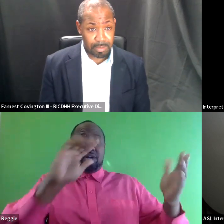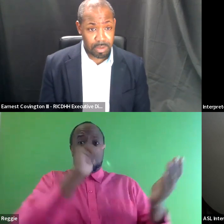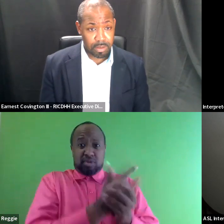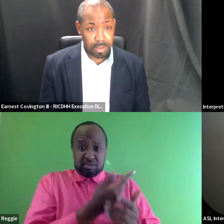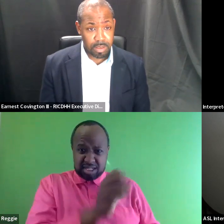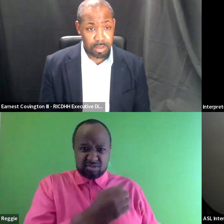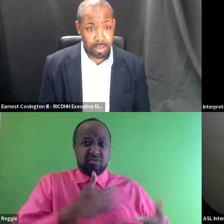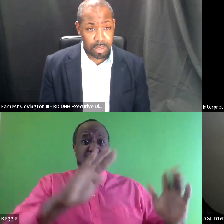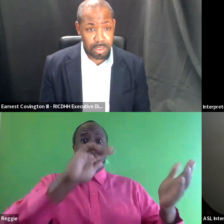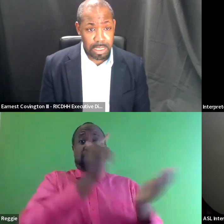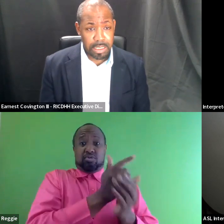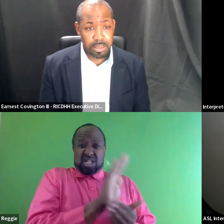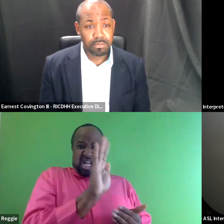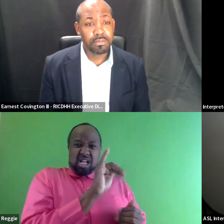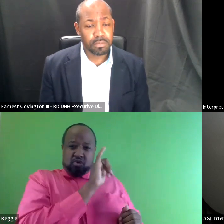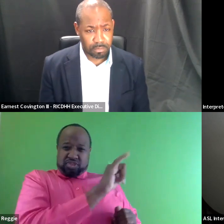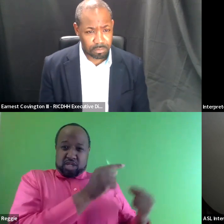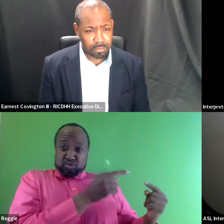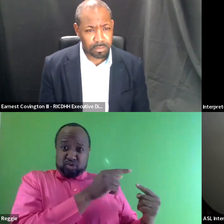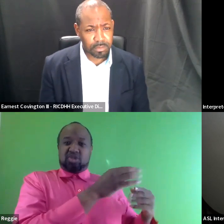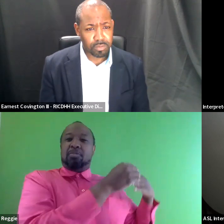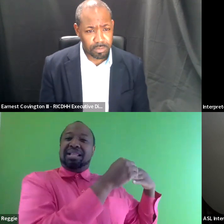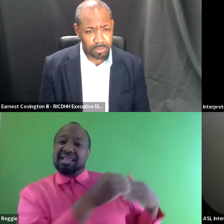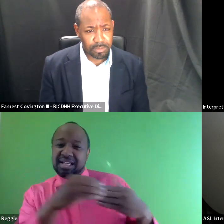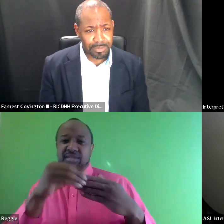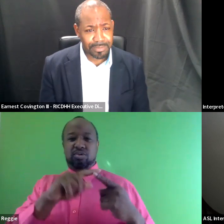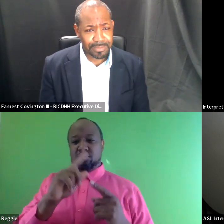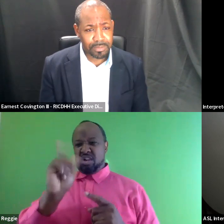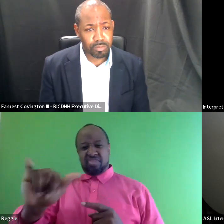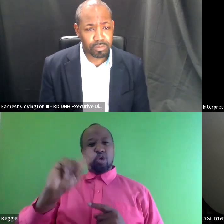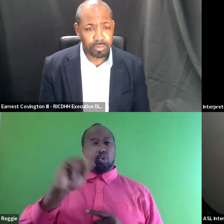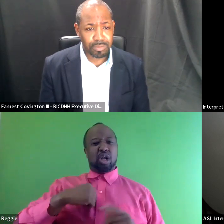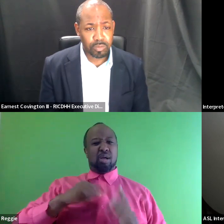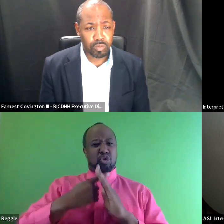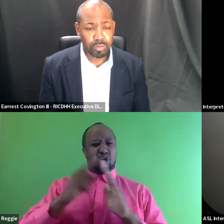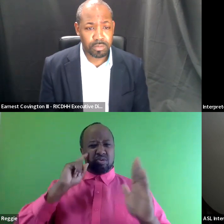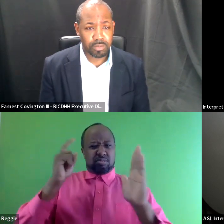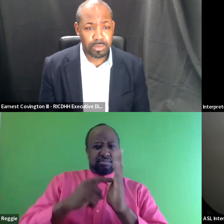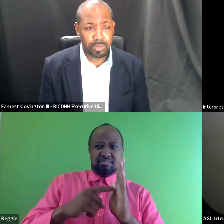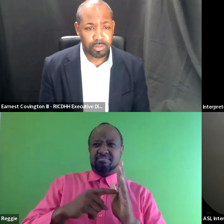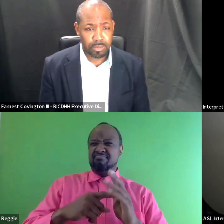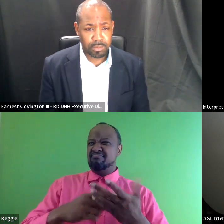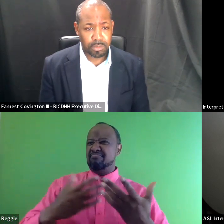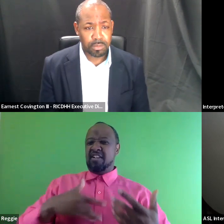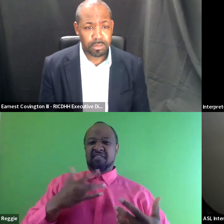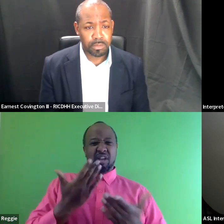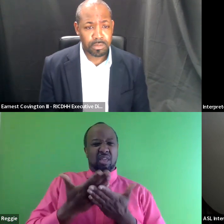whatever, and developing that habit until graduation and pulling it through graduation. And those struggles led